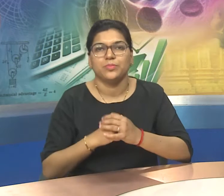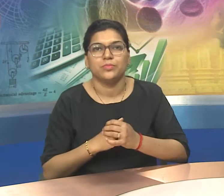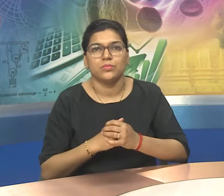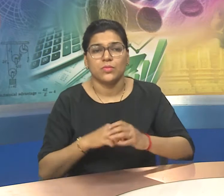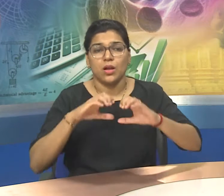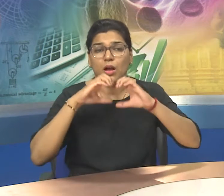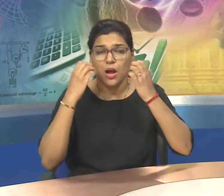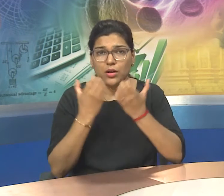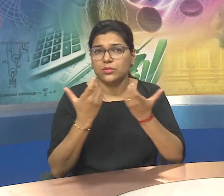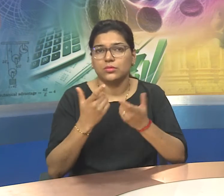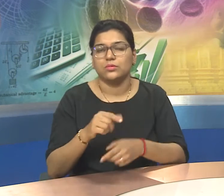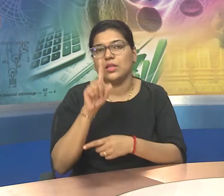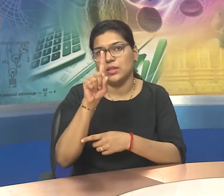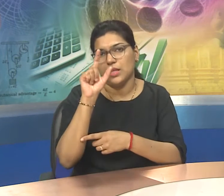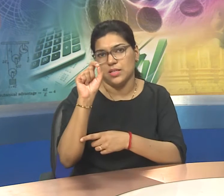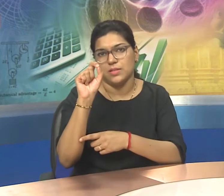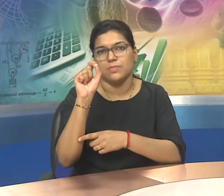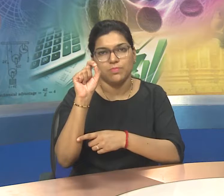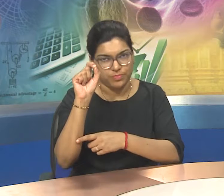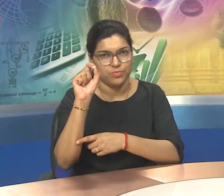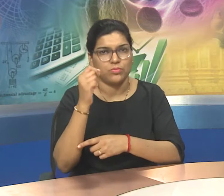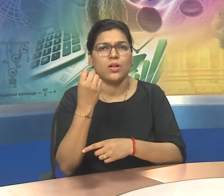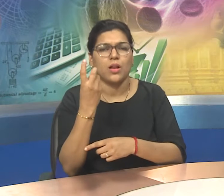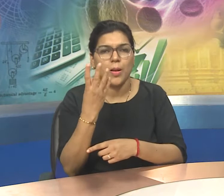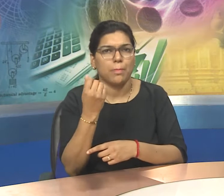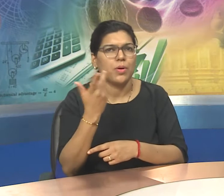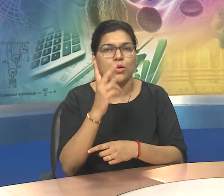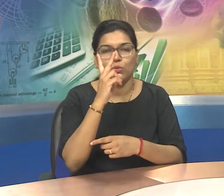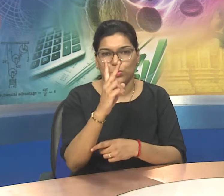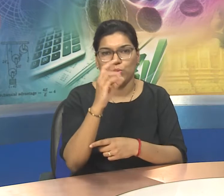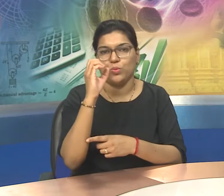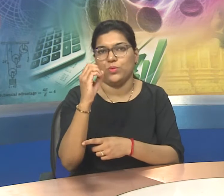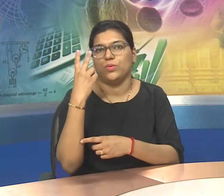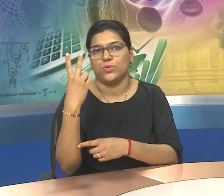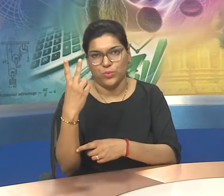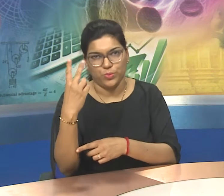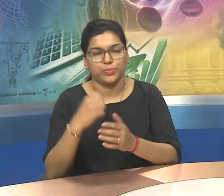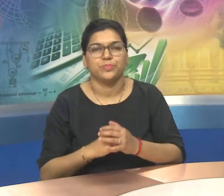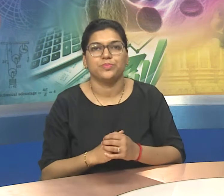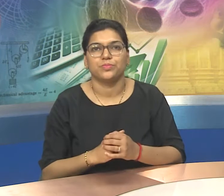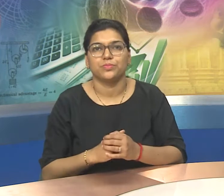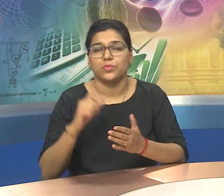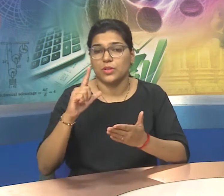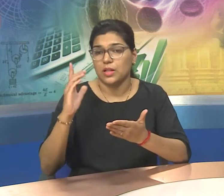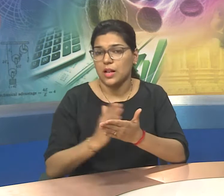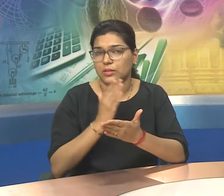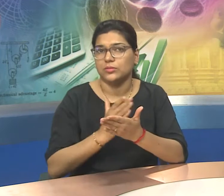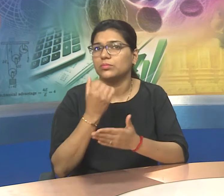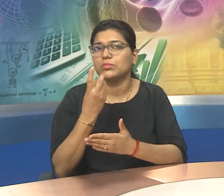do subject English for the secondary level, and the lesson number we are going to